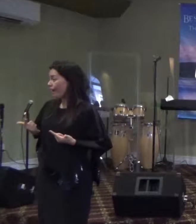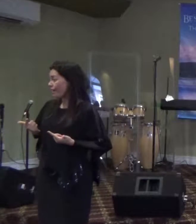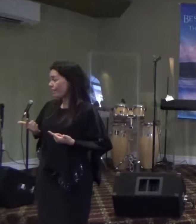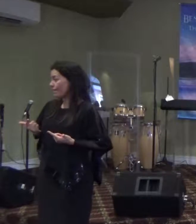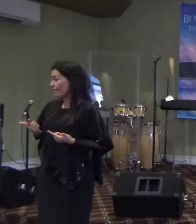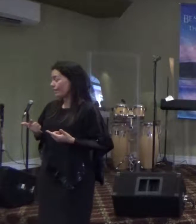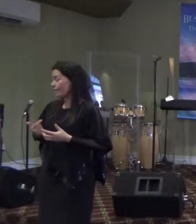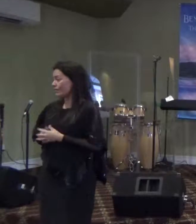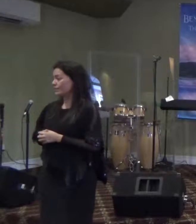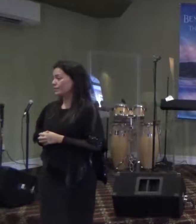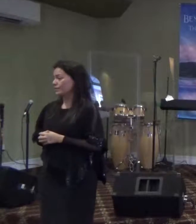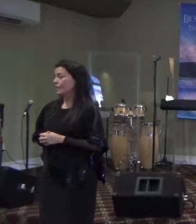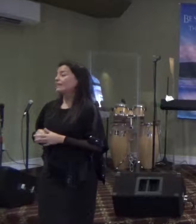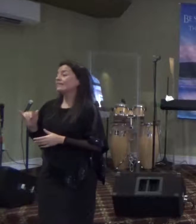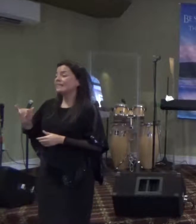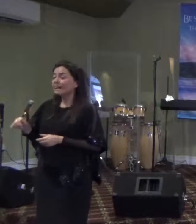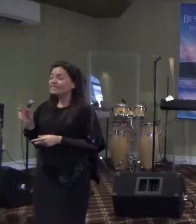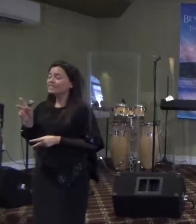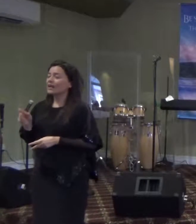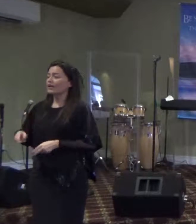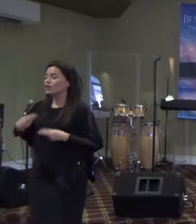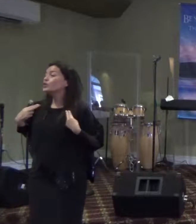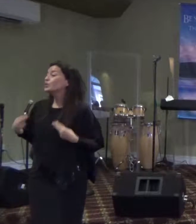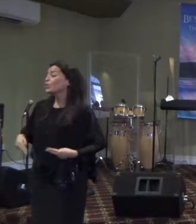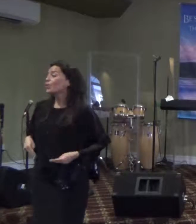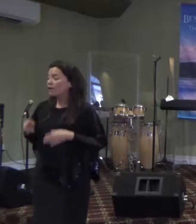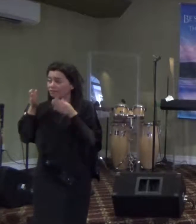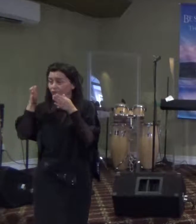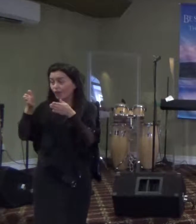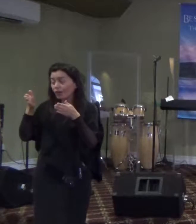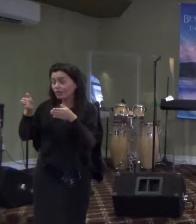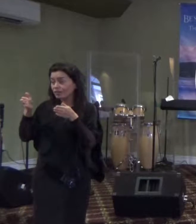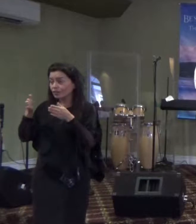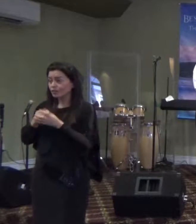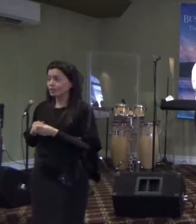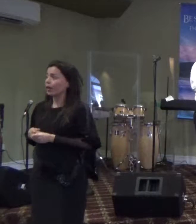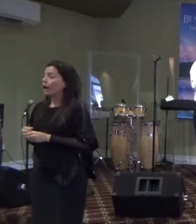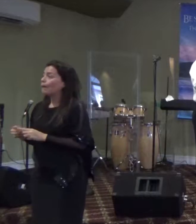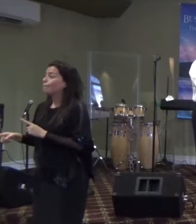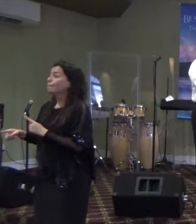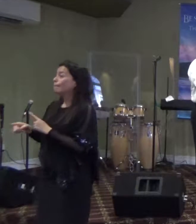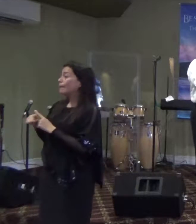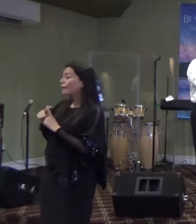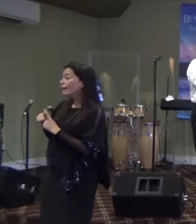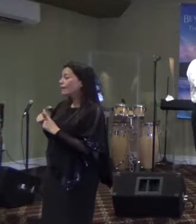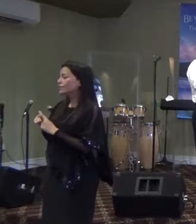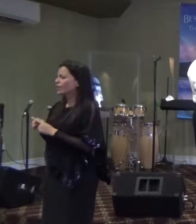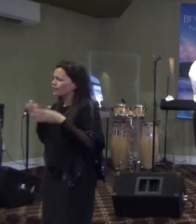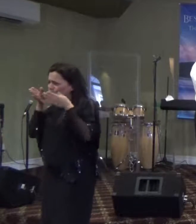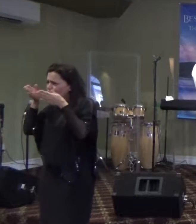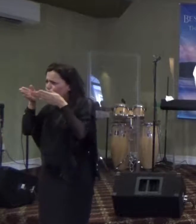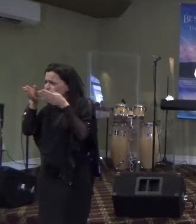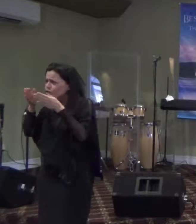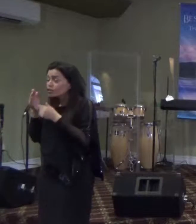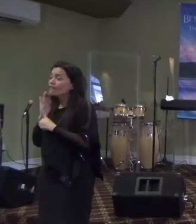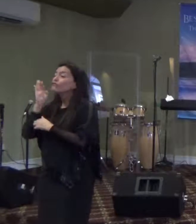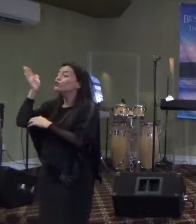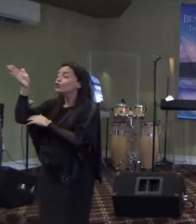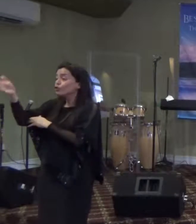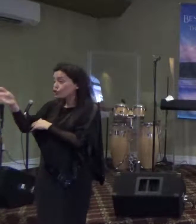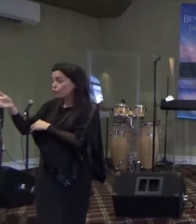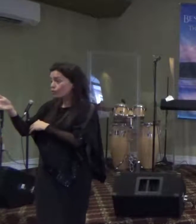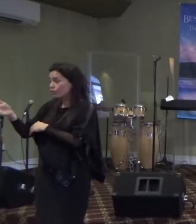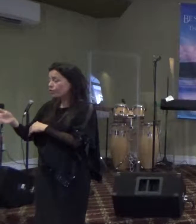life. Además, Also, este enfoque tiene un elemento futuro. this focus has a future element.